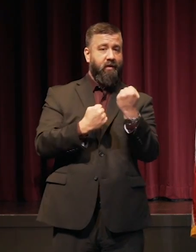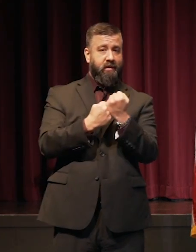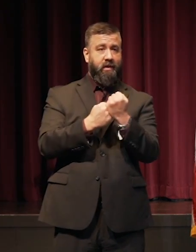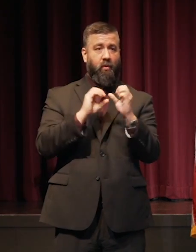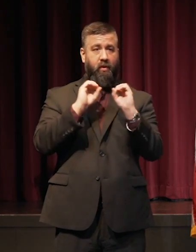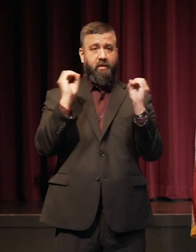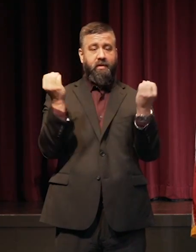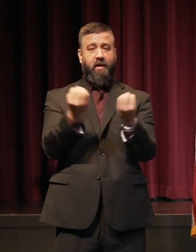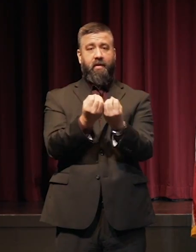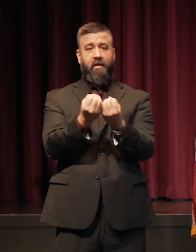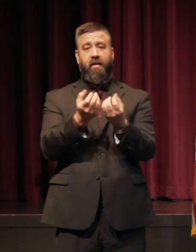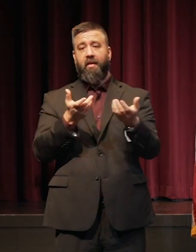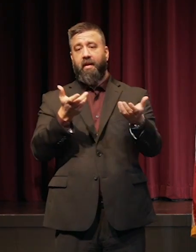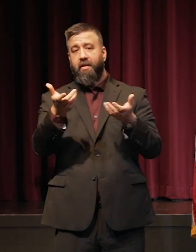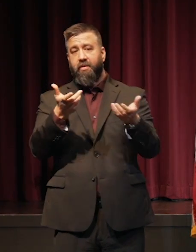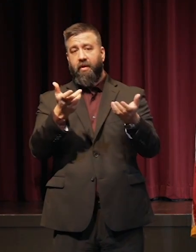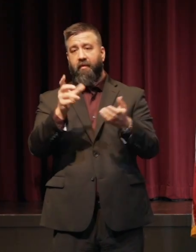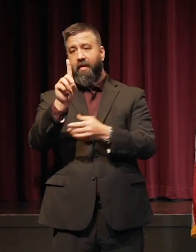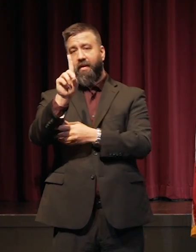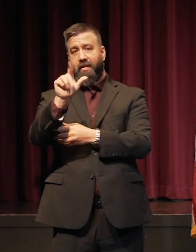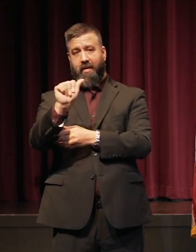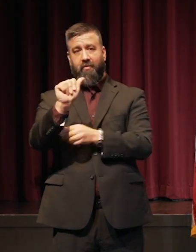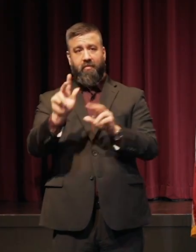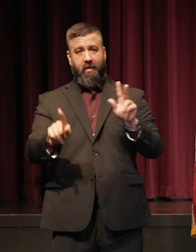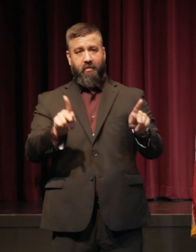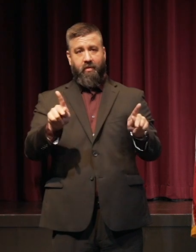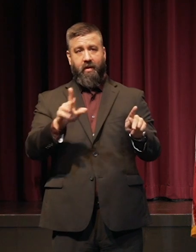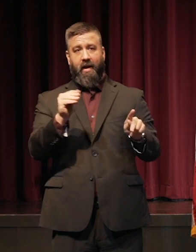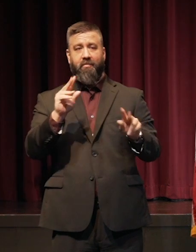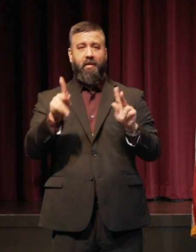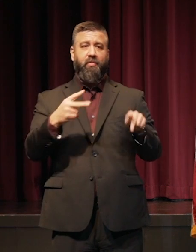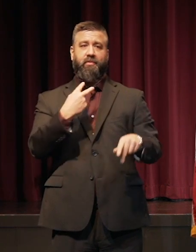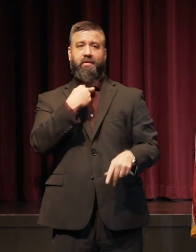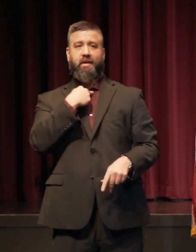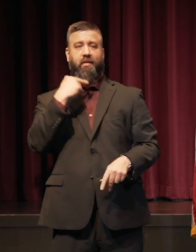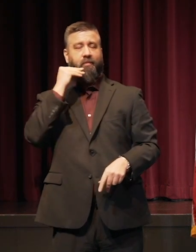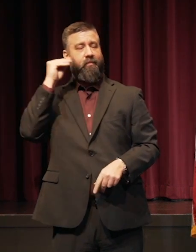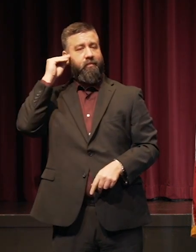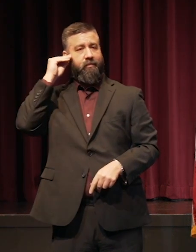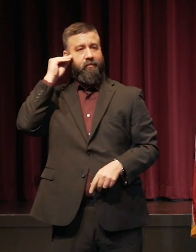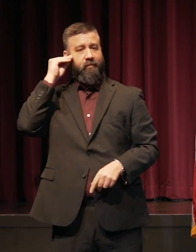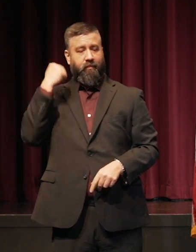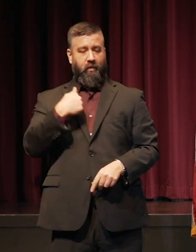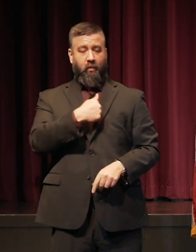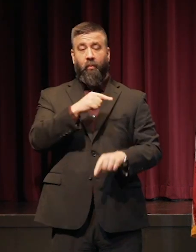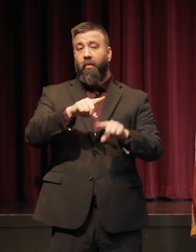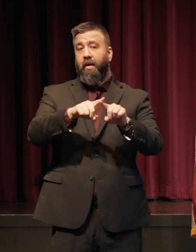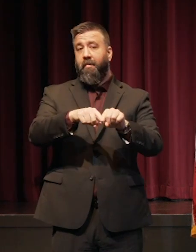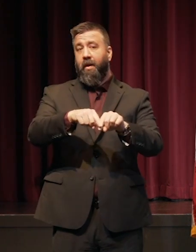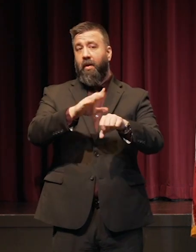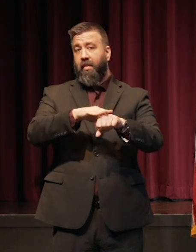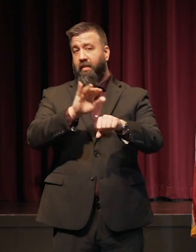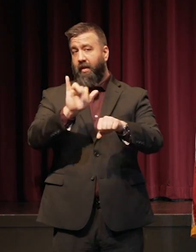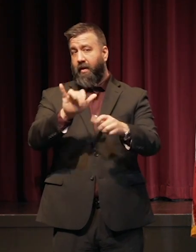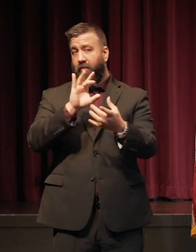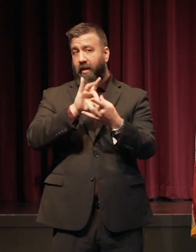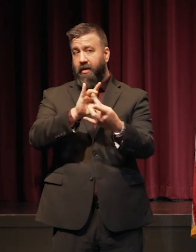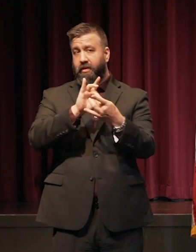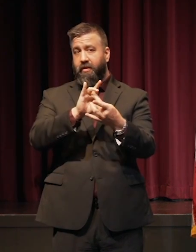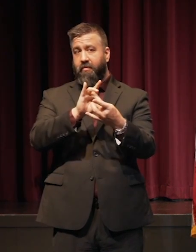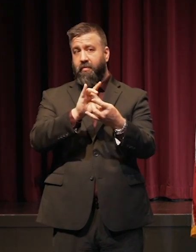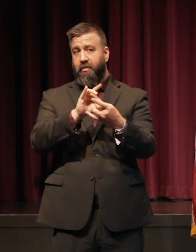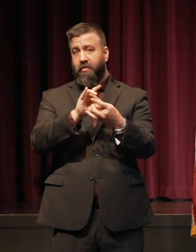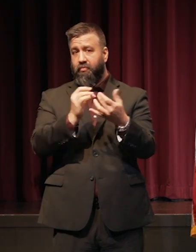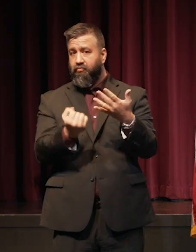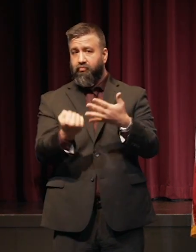organizations that serve disabled folks and homebound residents. And we are relying on these relationships to